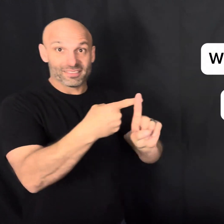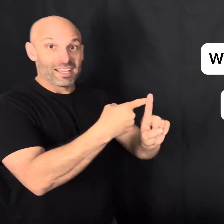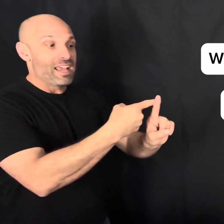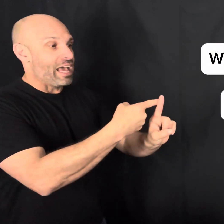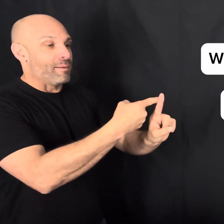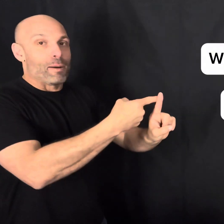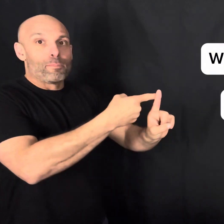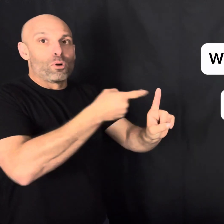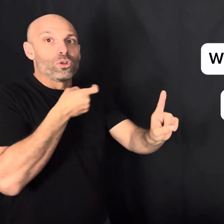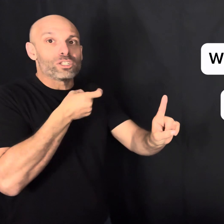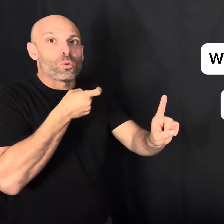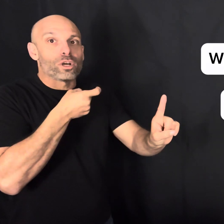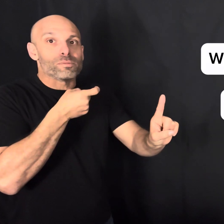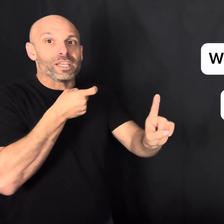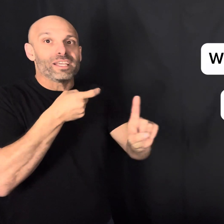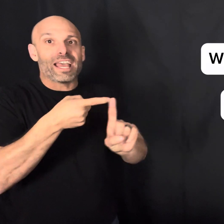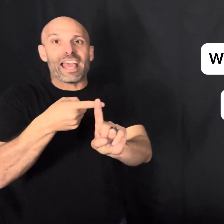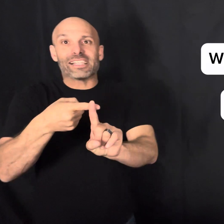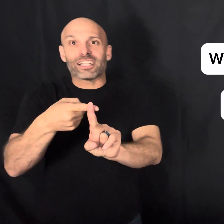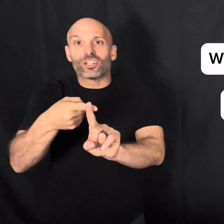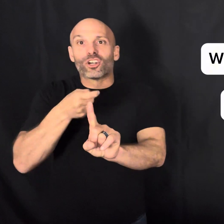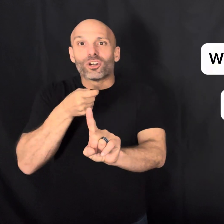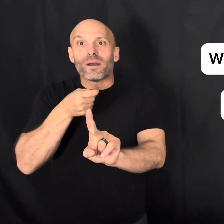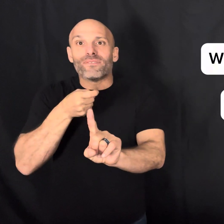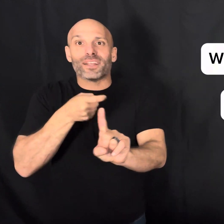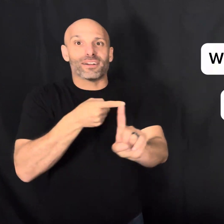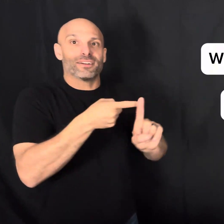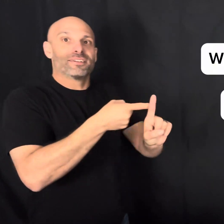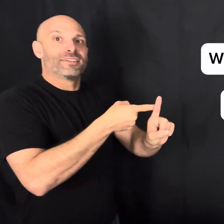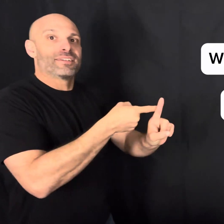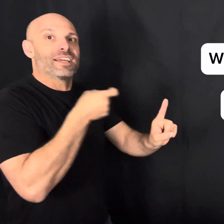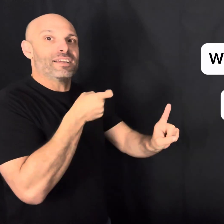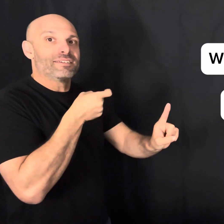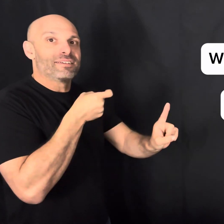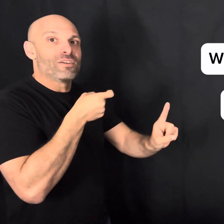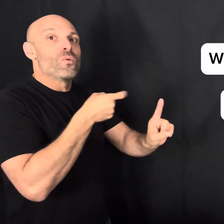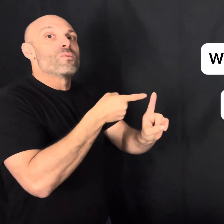And I'm gonna pull it towards me as I curl my finger, okay?